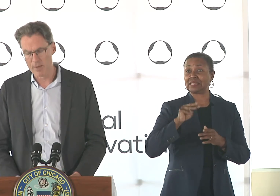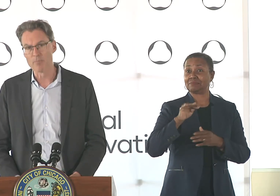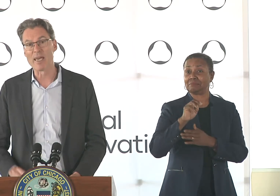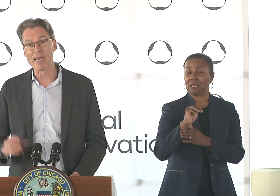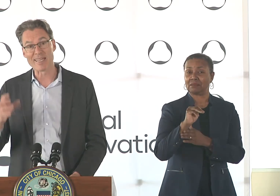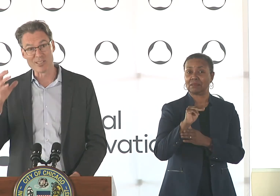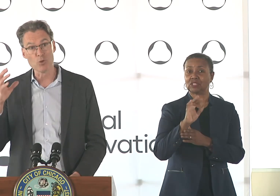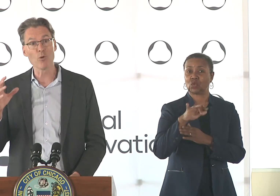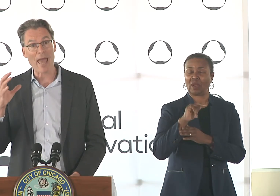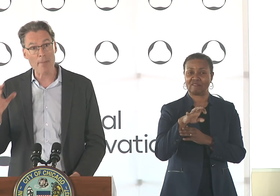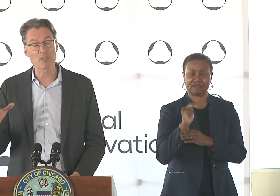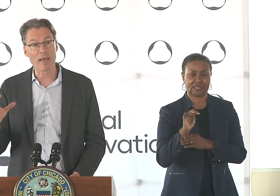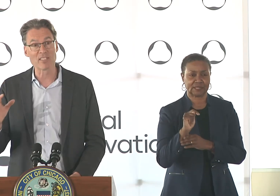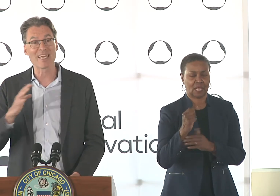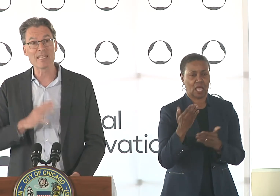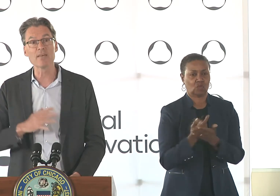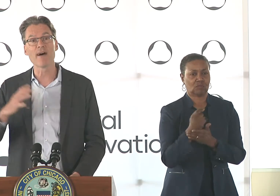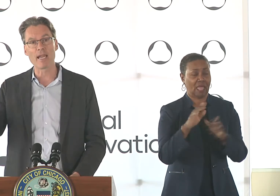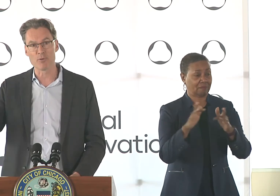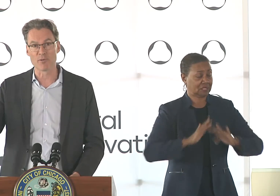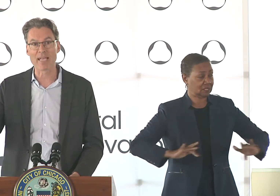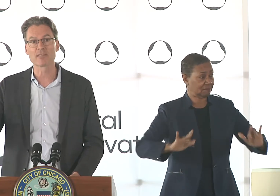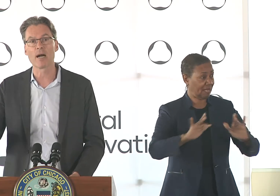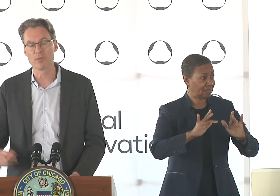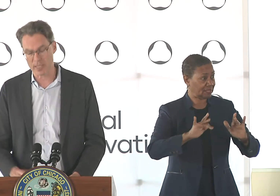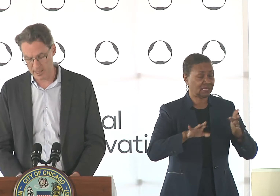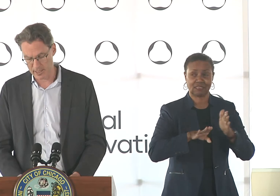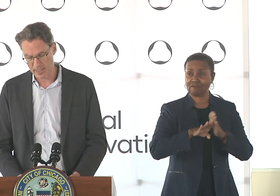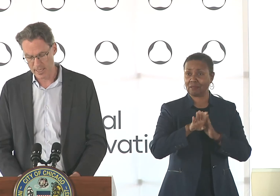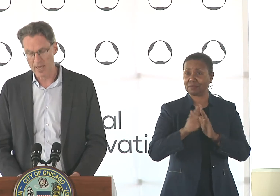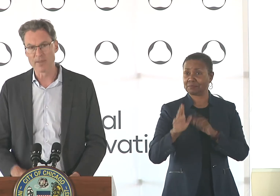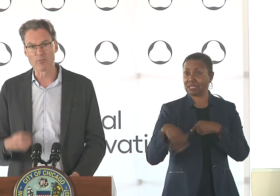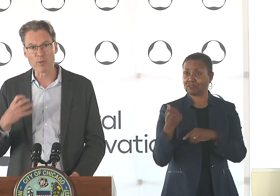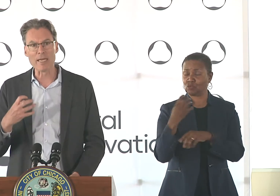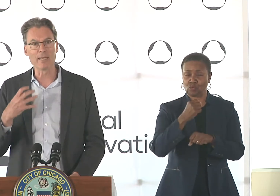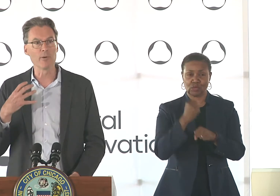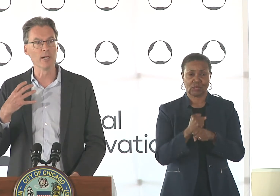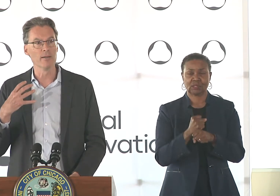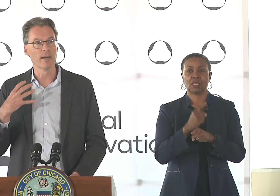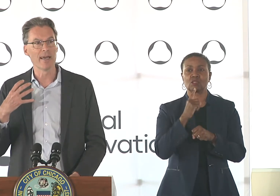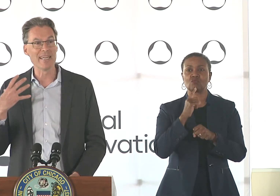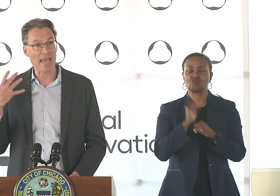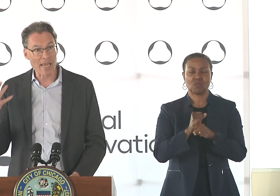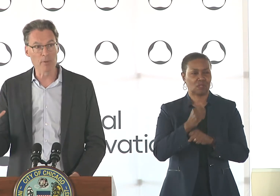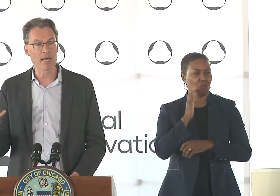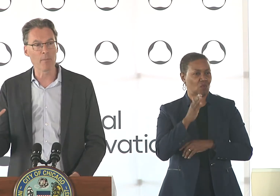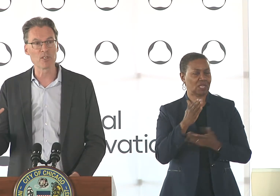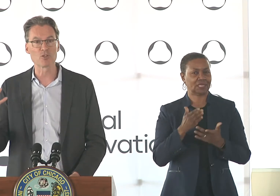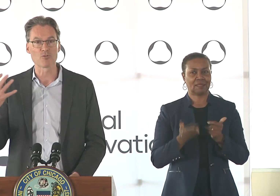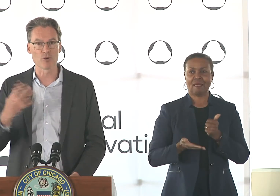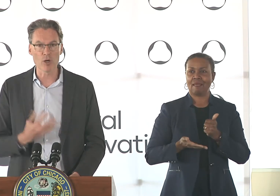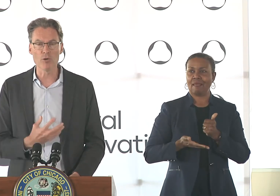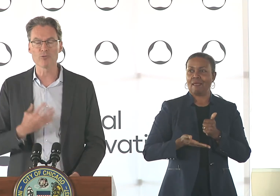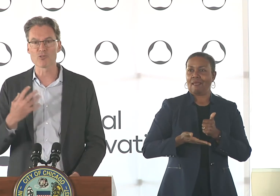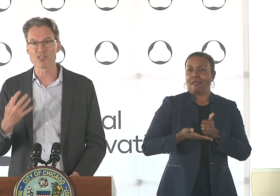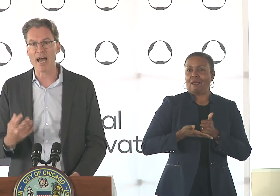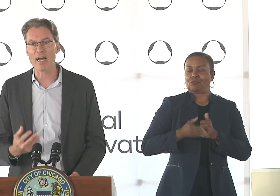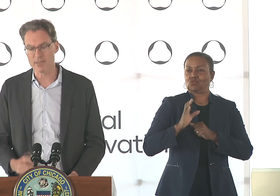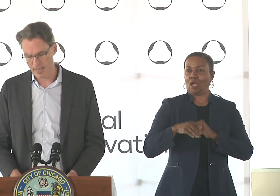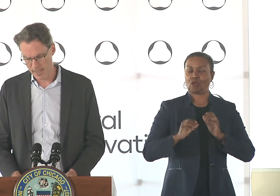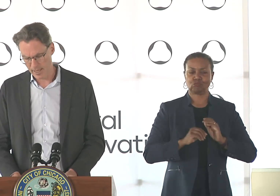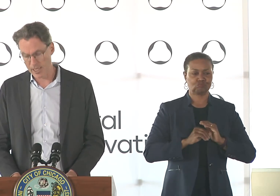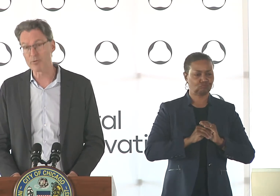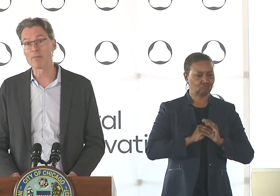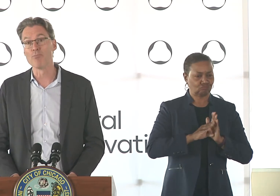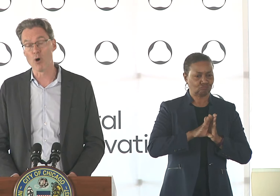footage as new lab space in development over the next couple of years that really will enable companies to grow, to